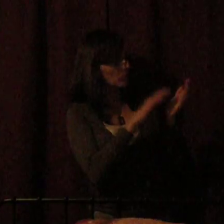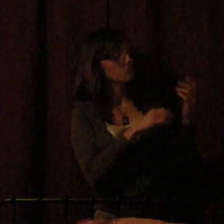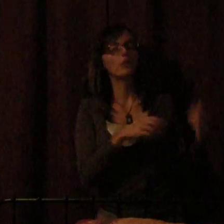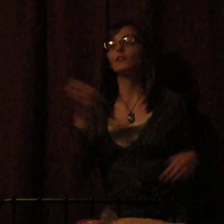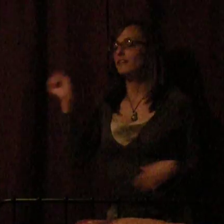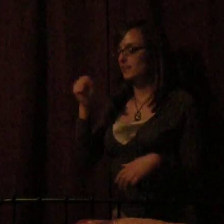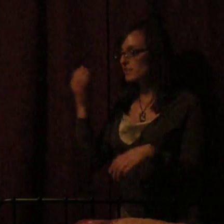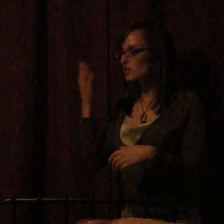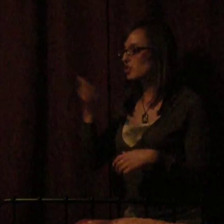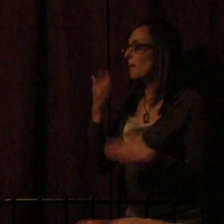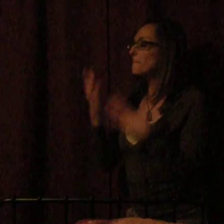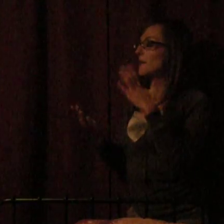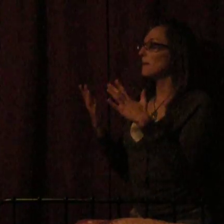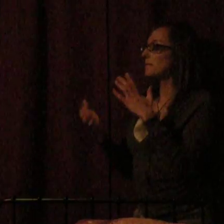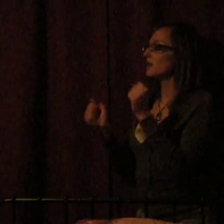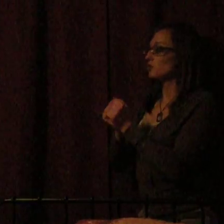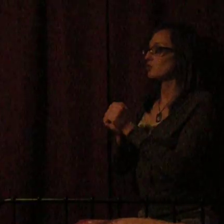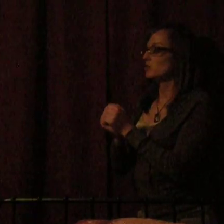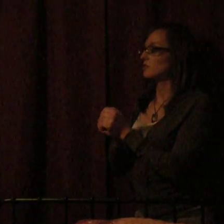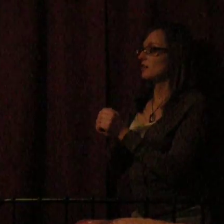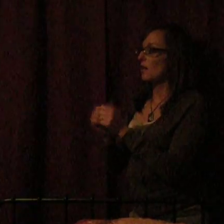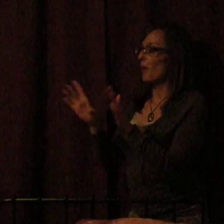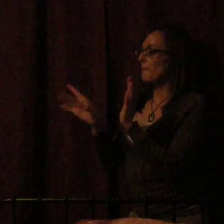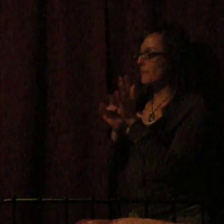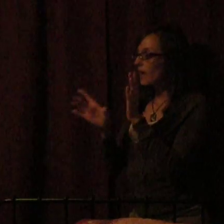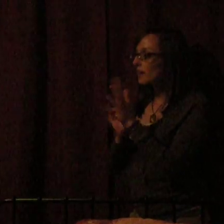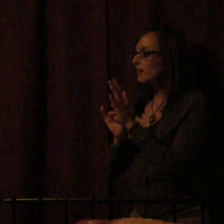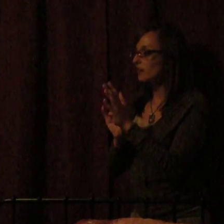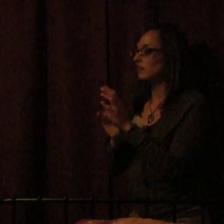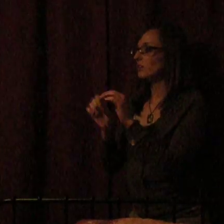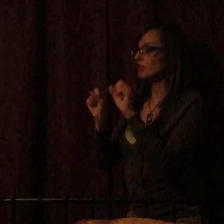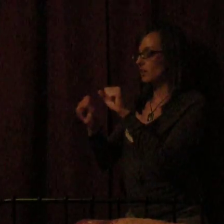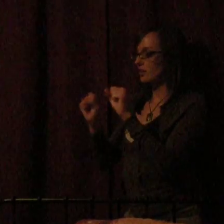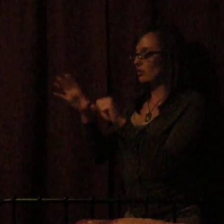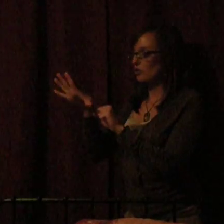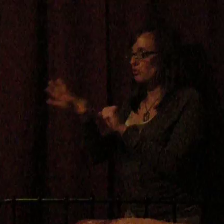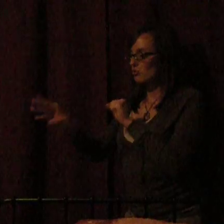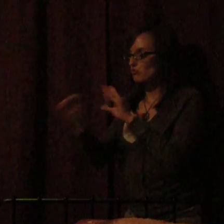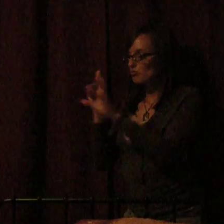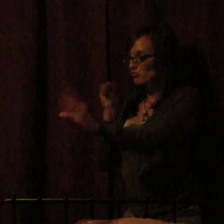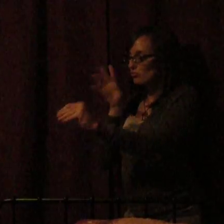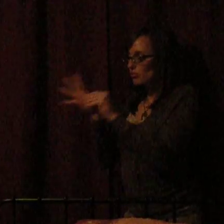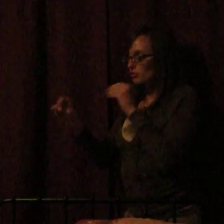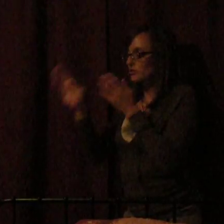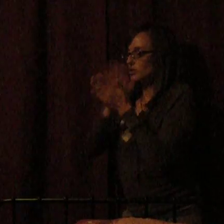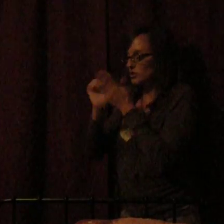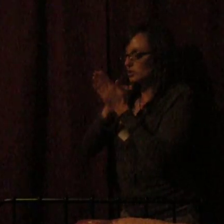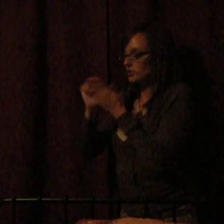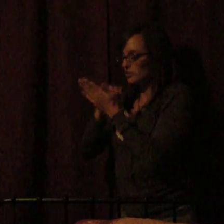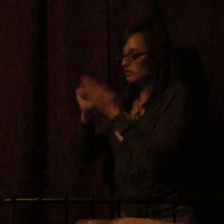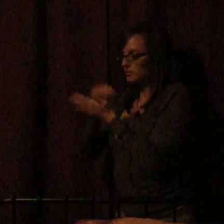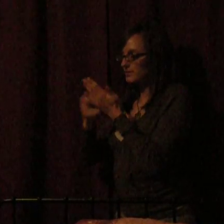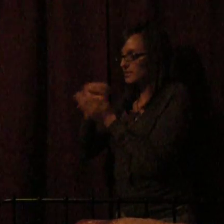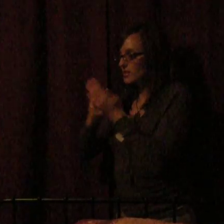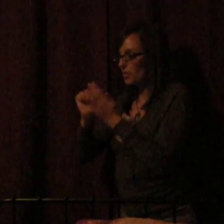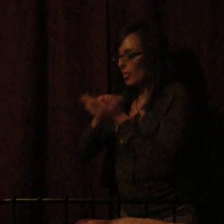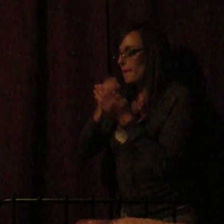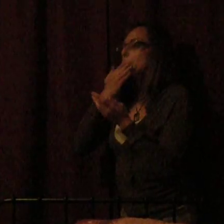pull from the magnet, you would be able to clean off the poor birds more effectively than